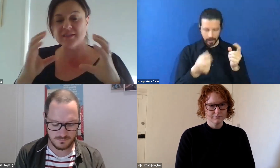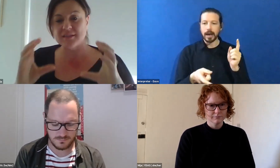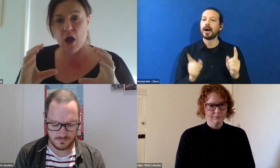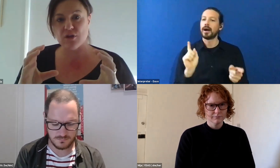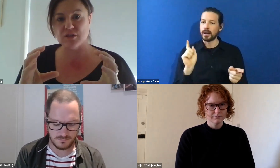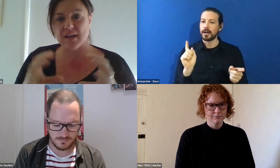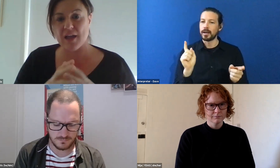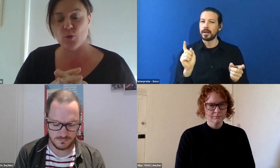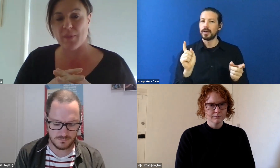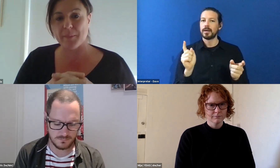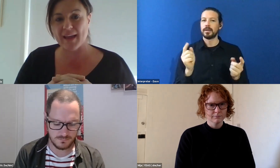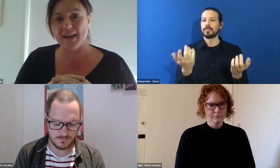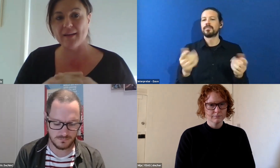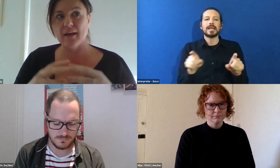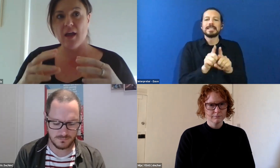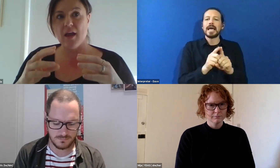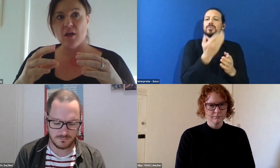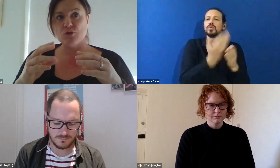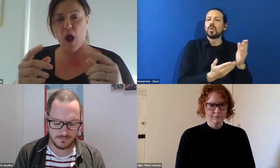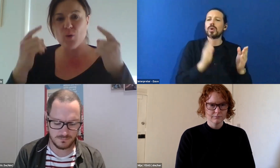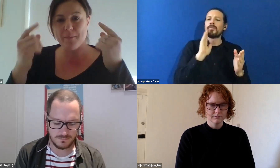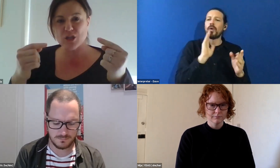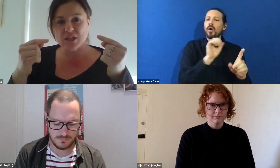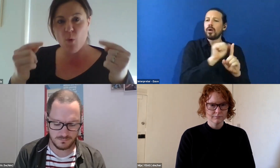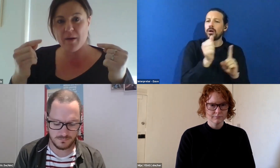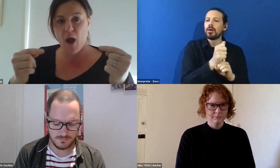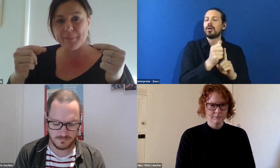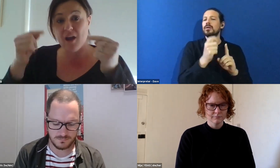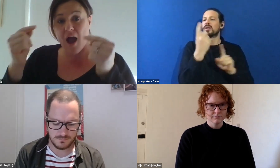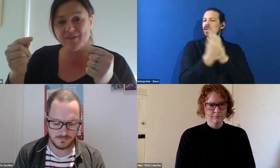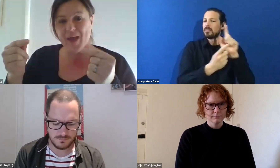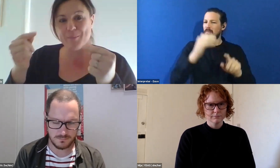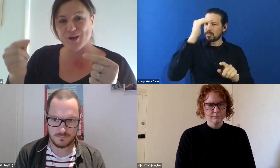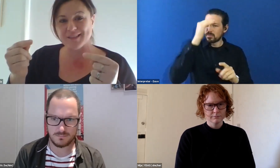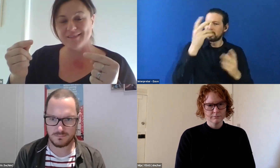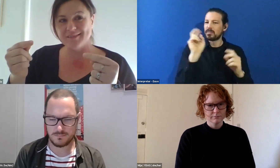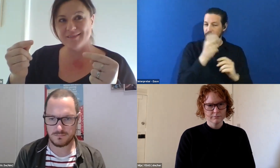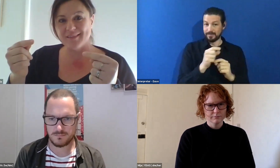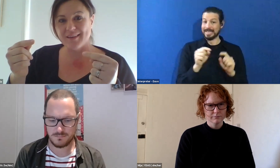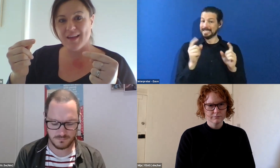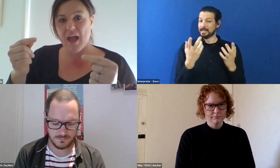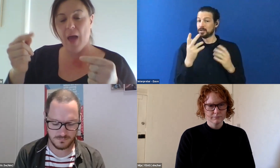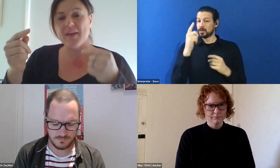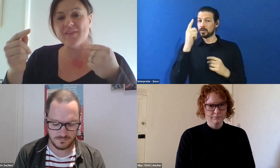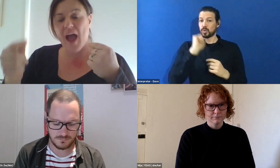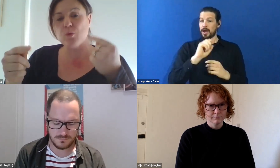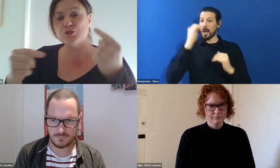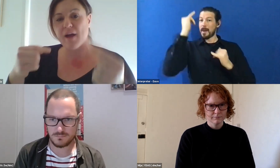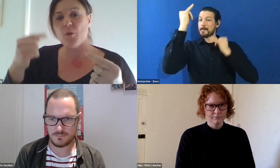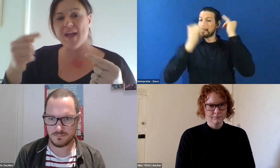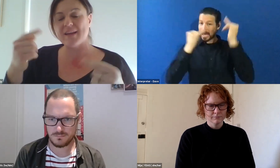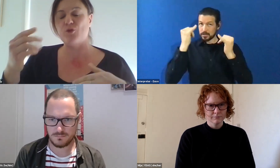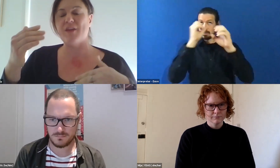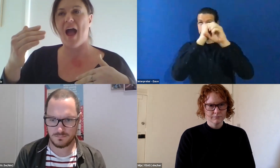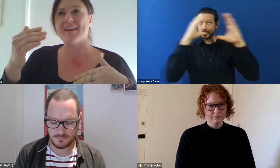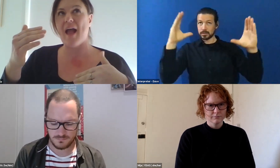like these scenarios I gave you at the beginning, try to imagine what it might be like for that person, and then that will straight